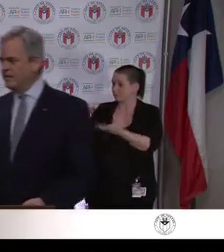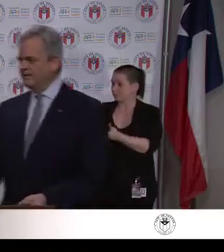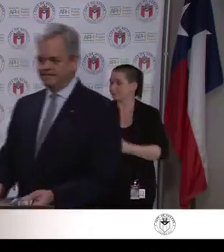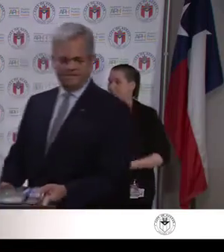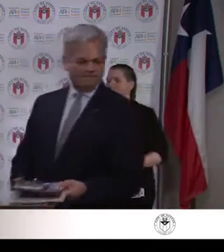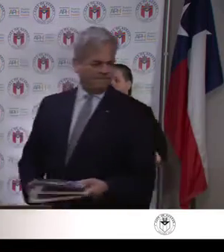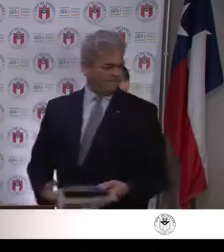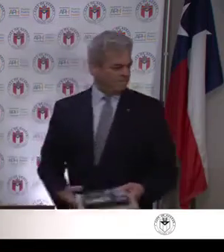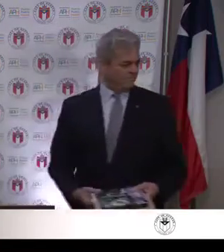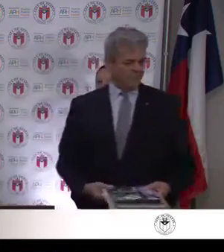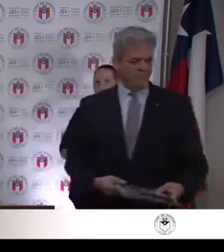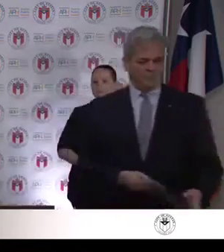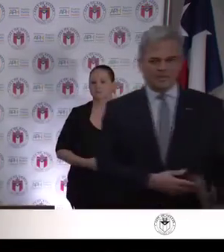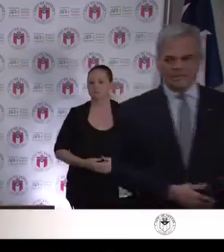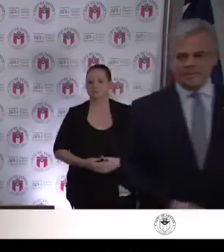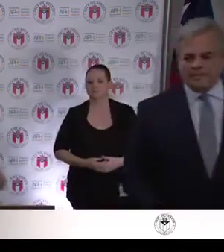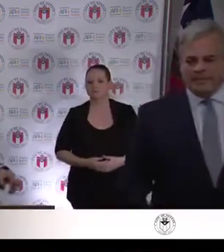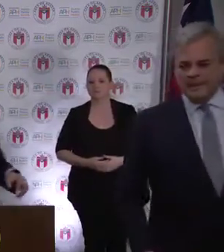this question.